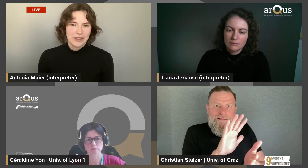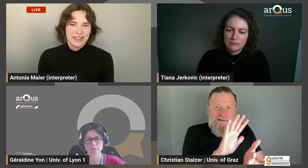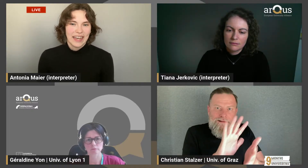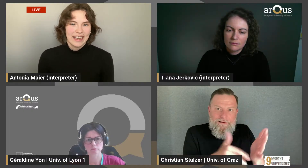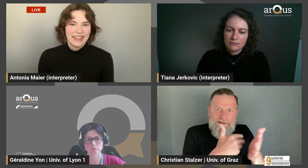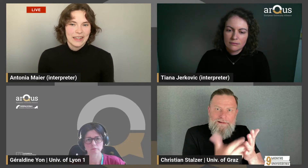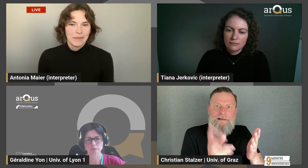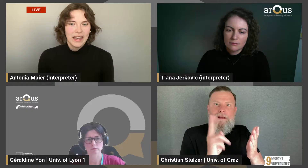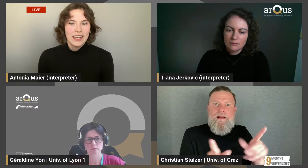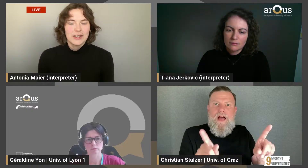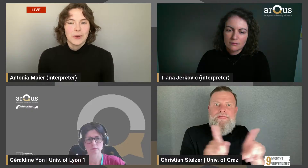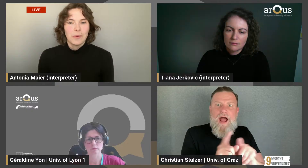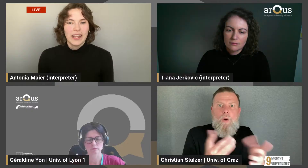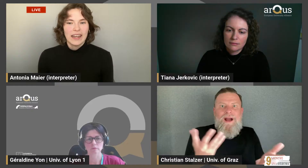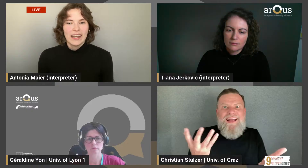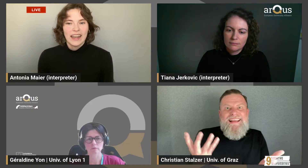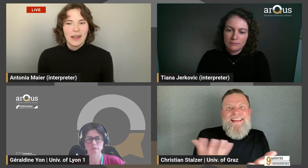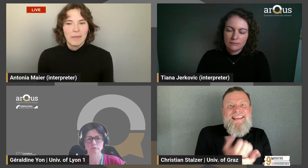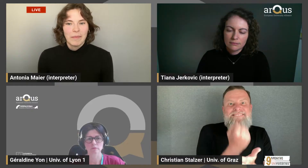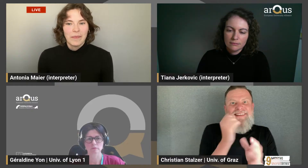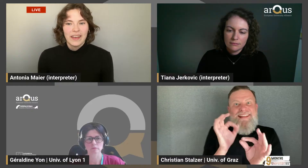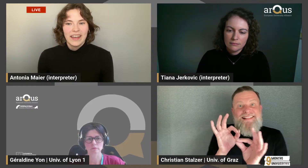hearing society. So when